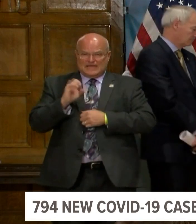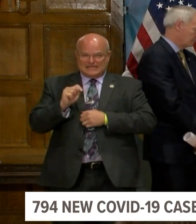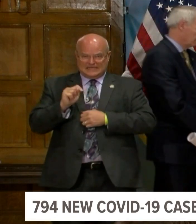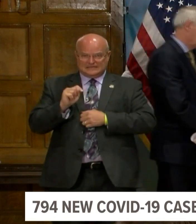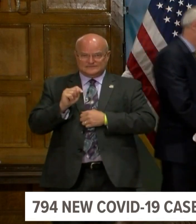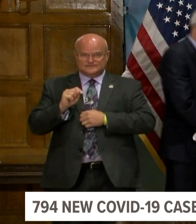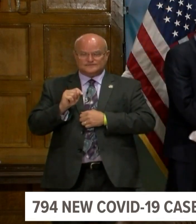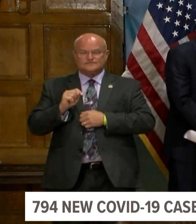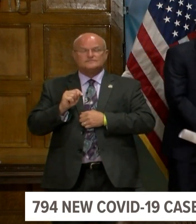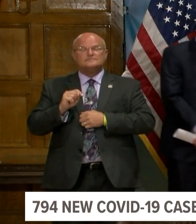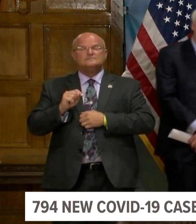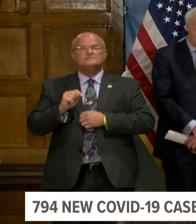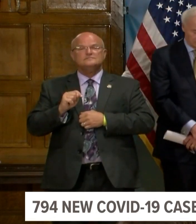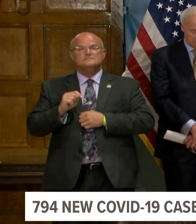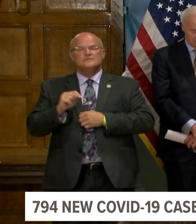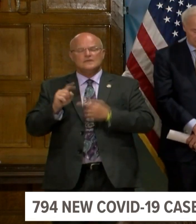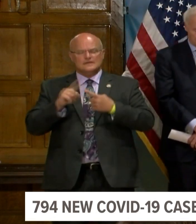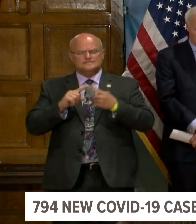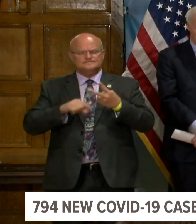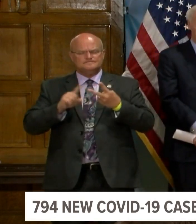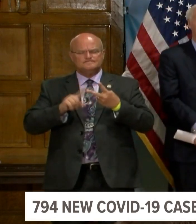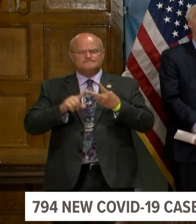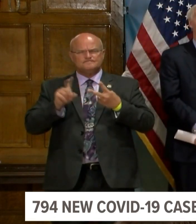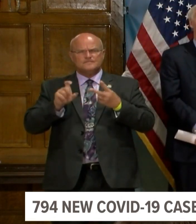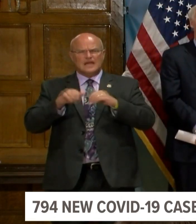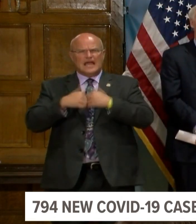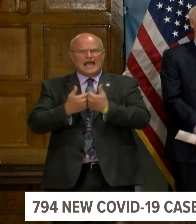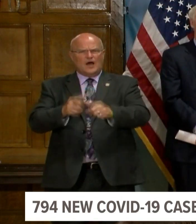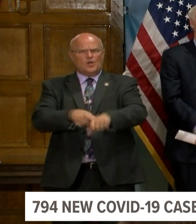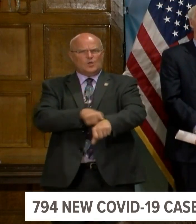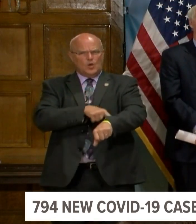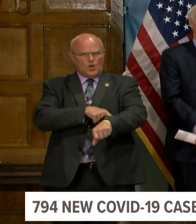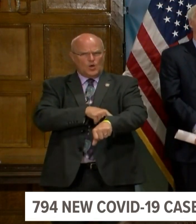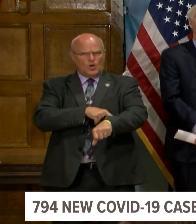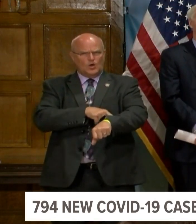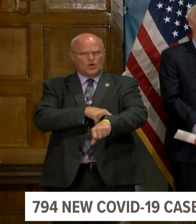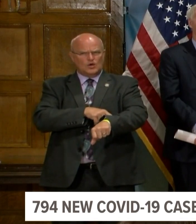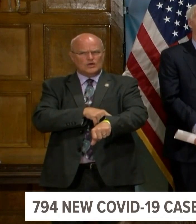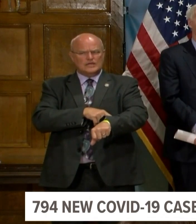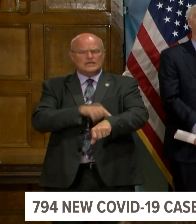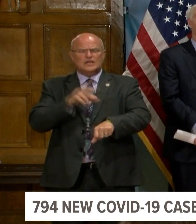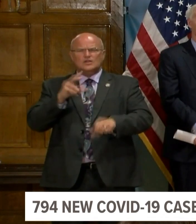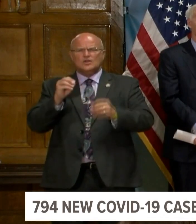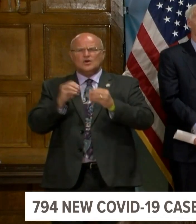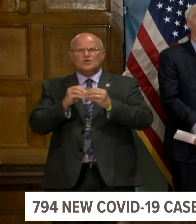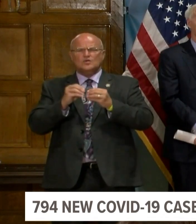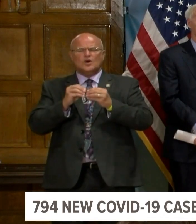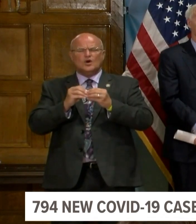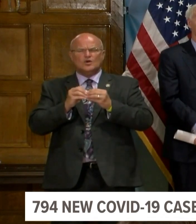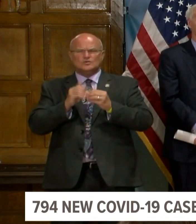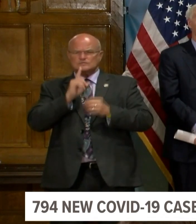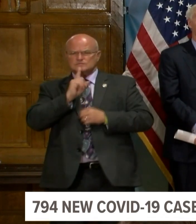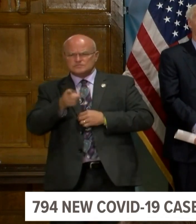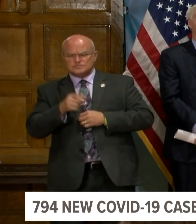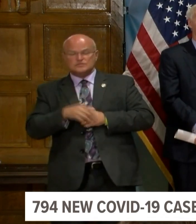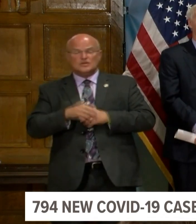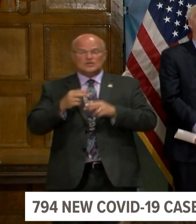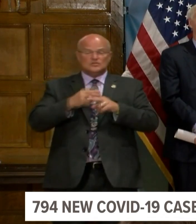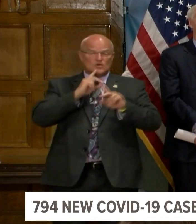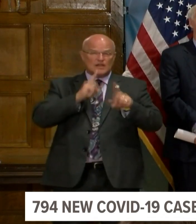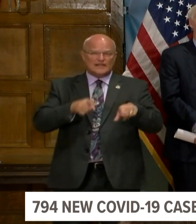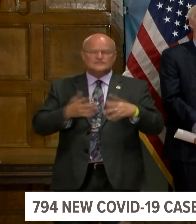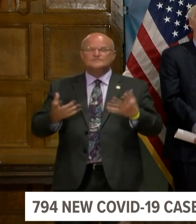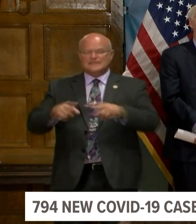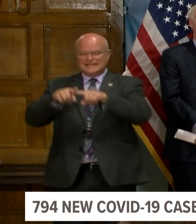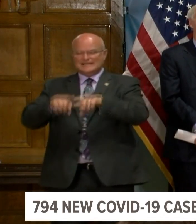on. Now, your other question about how long, is it no longer actionable? Well, the short answer, it really